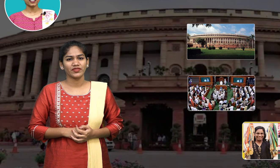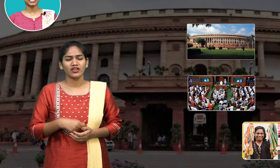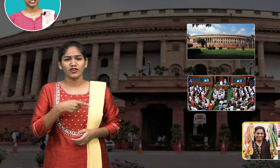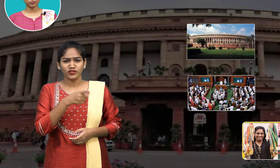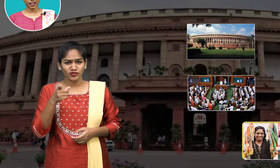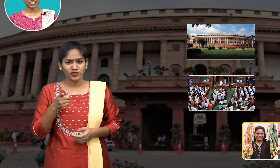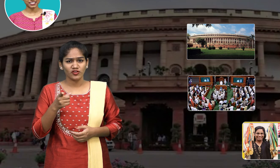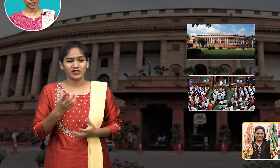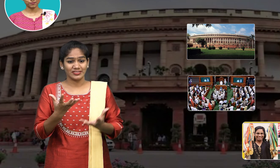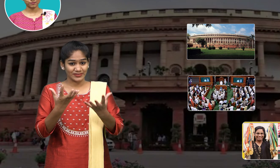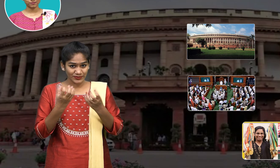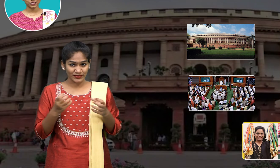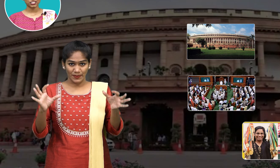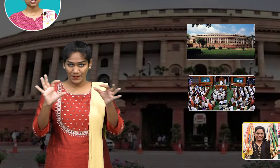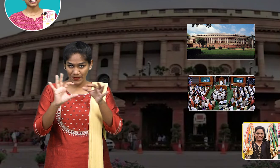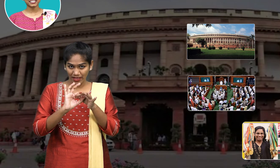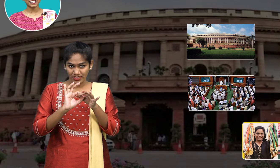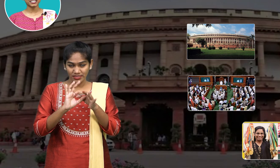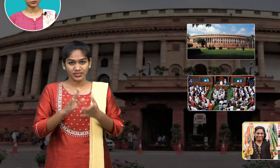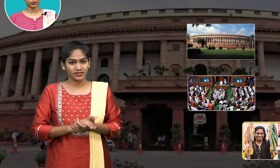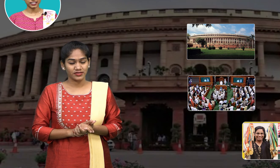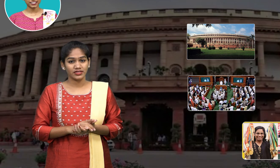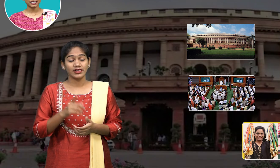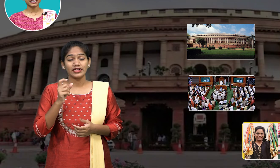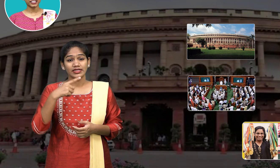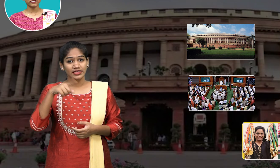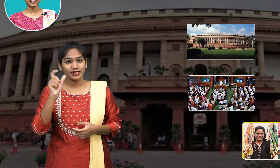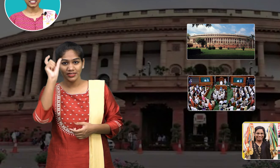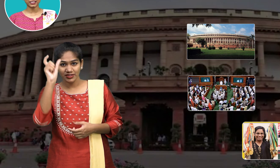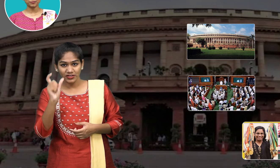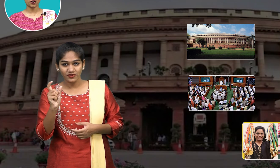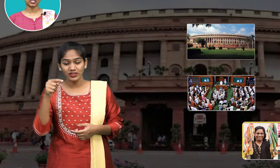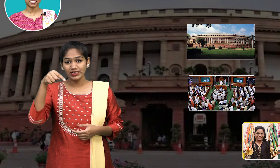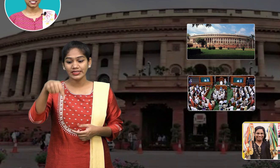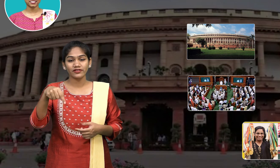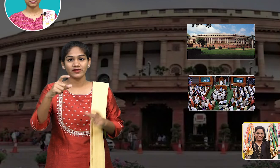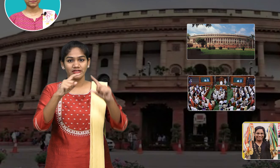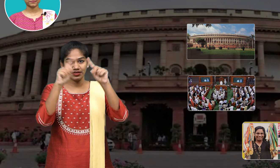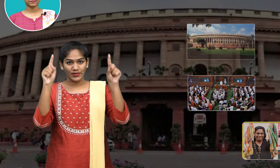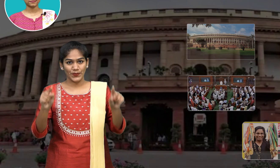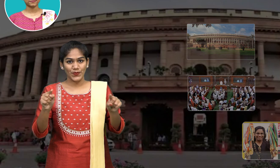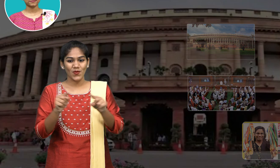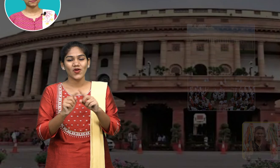You all need to match them to the correct word given in the box.